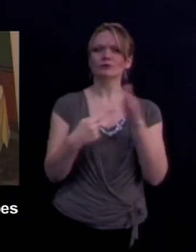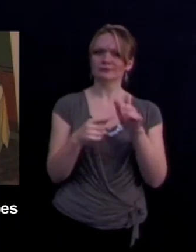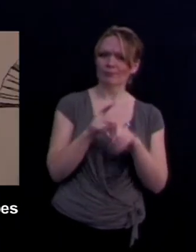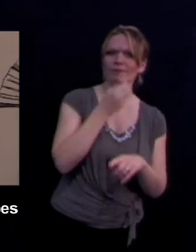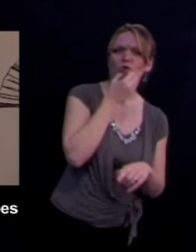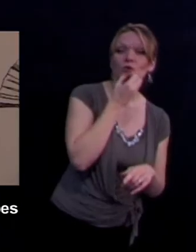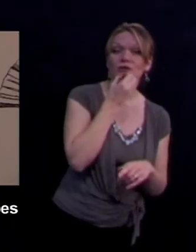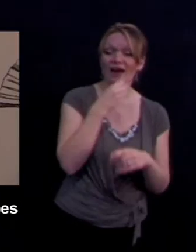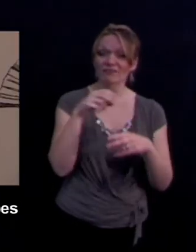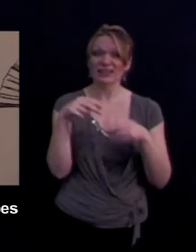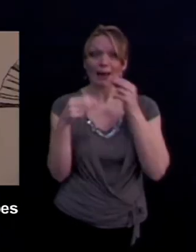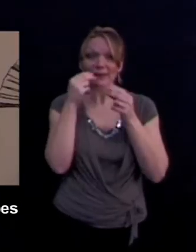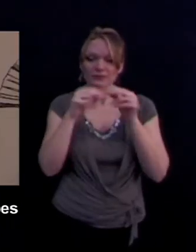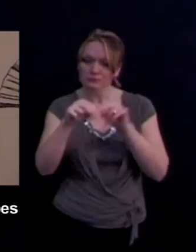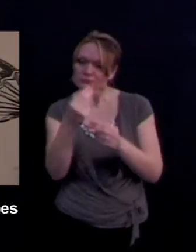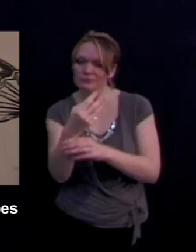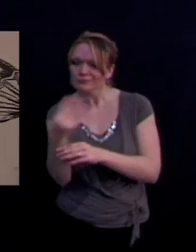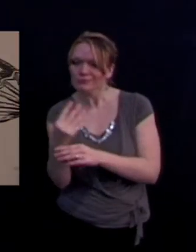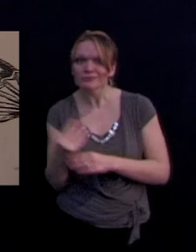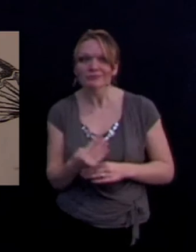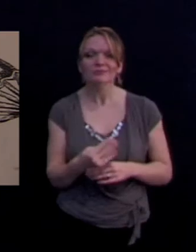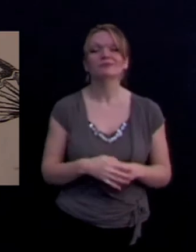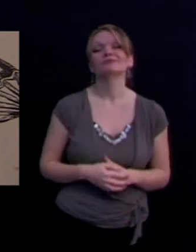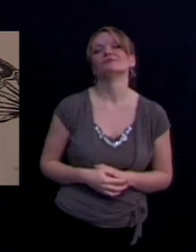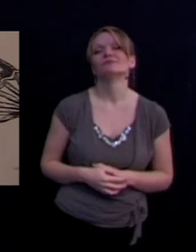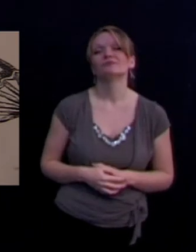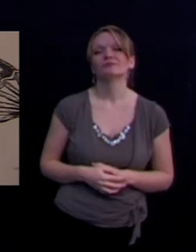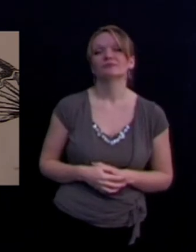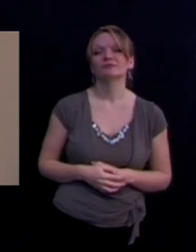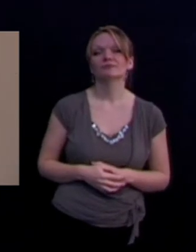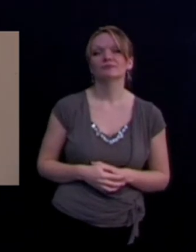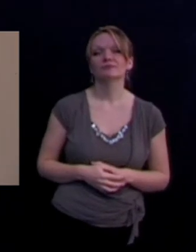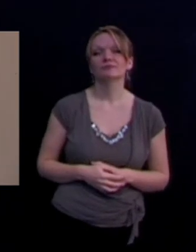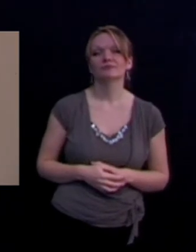with napkins folded in various shapes.